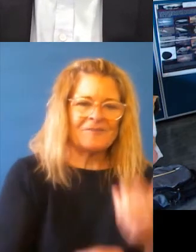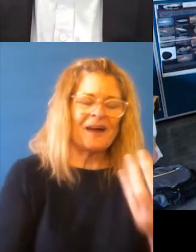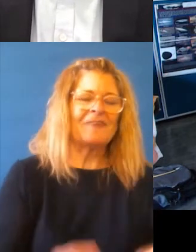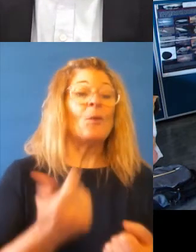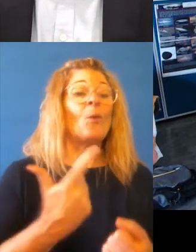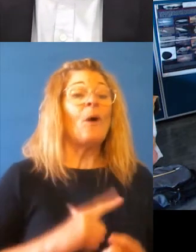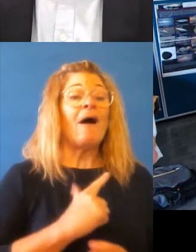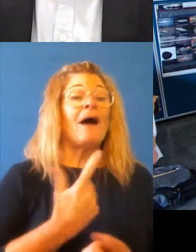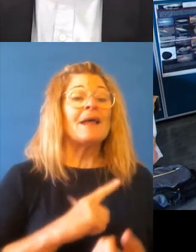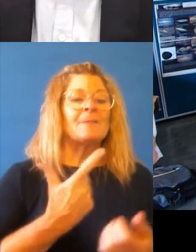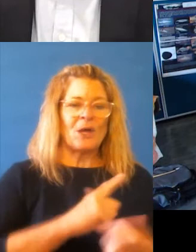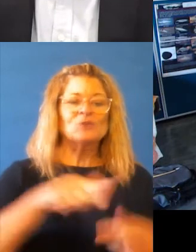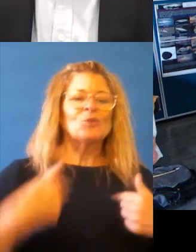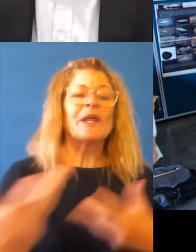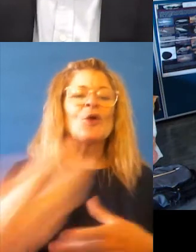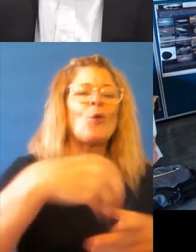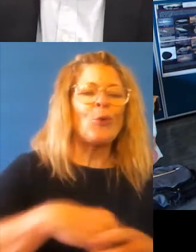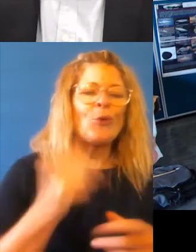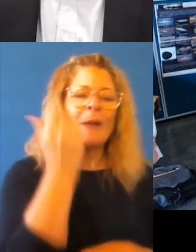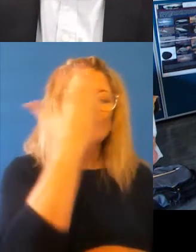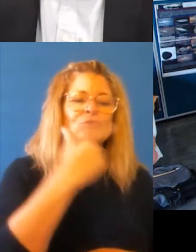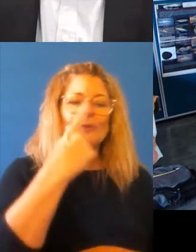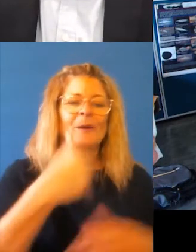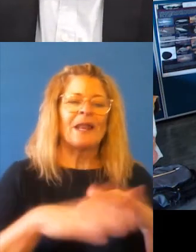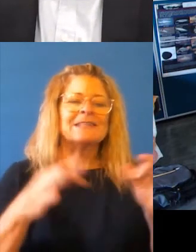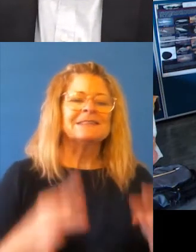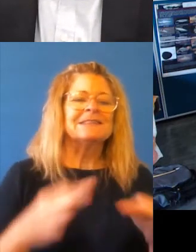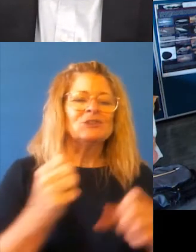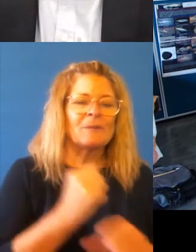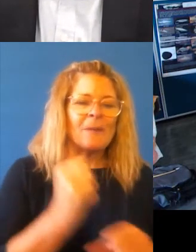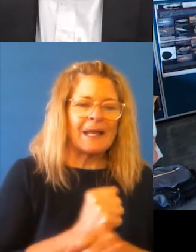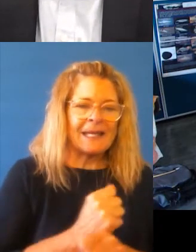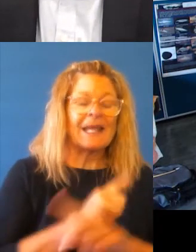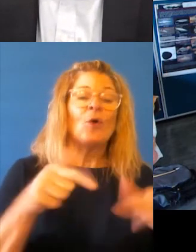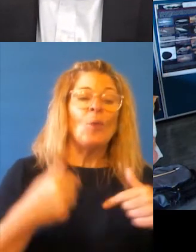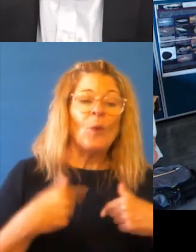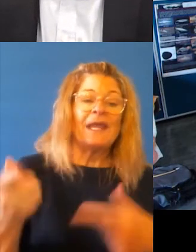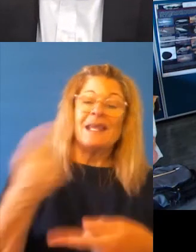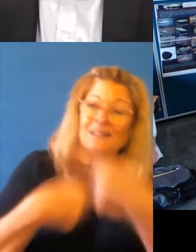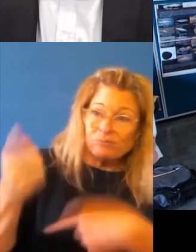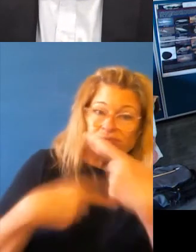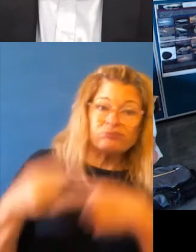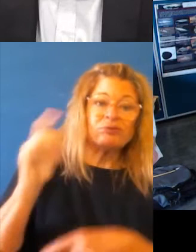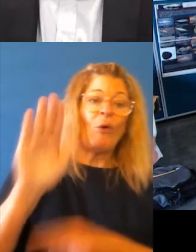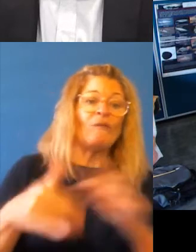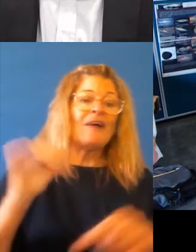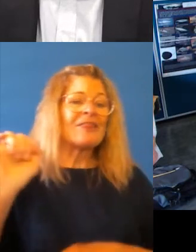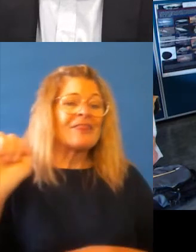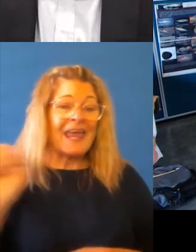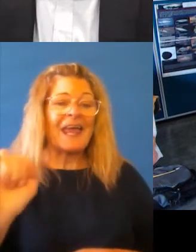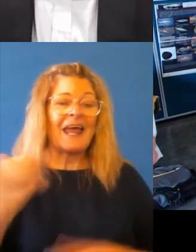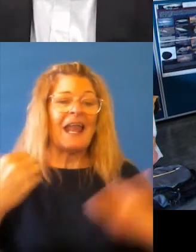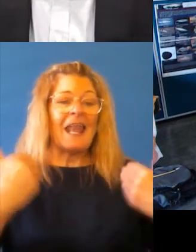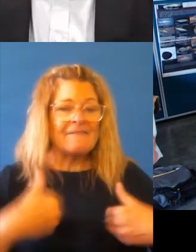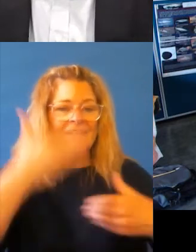making, when we are informed by the lived experiences of First Nations